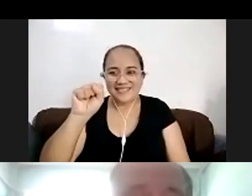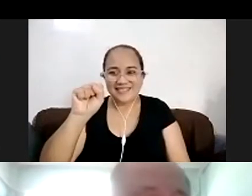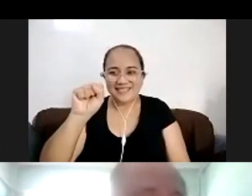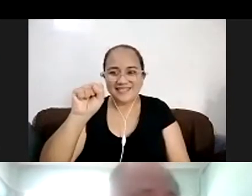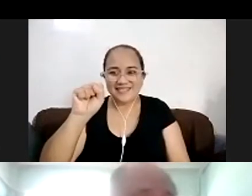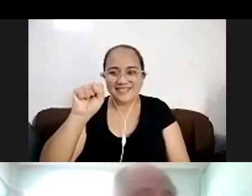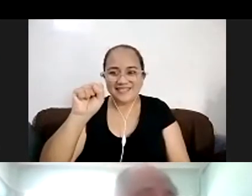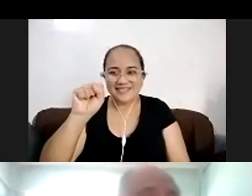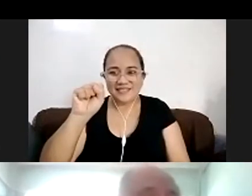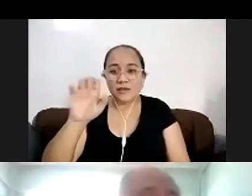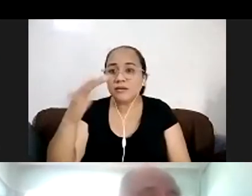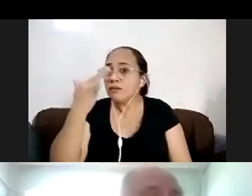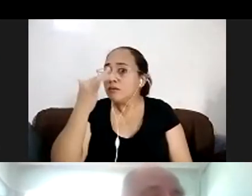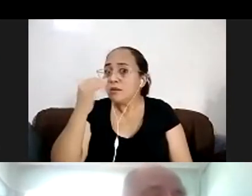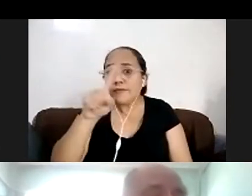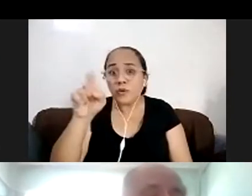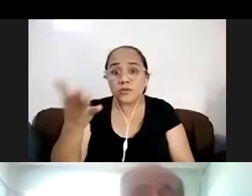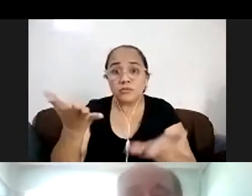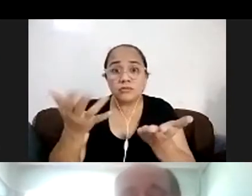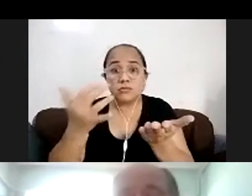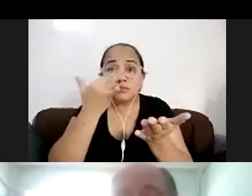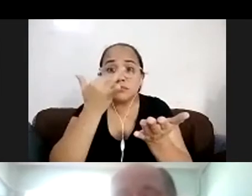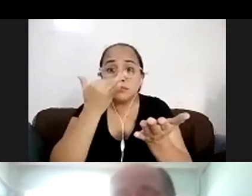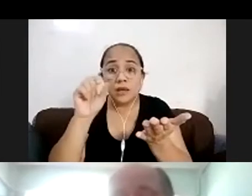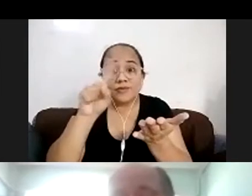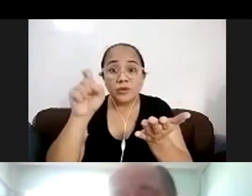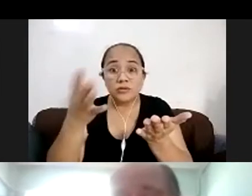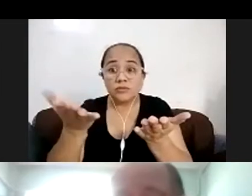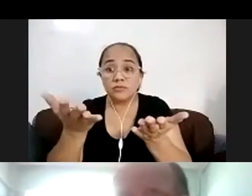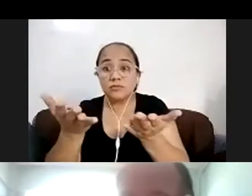Okay, Nat, do you have any questions about that?